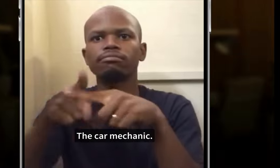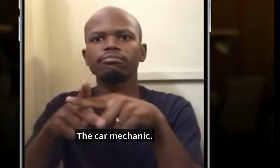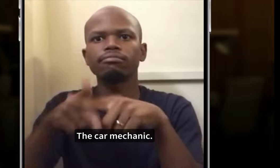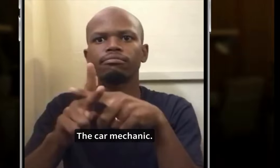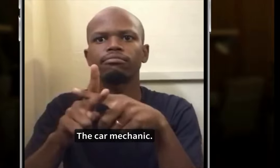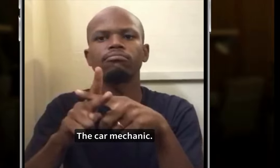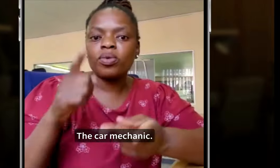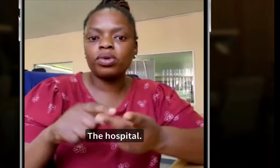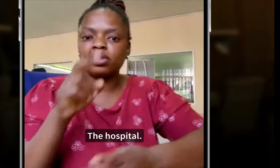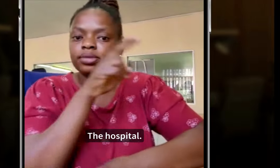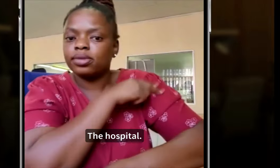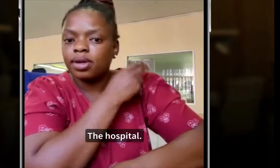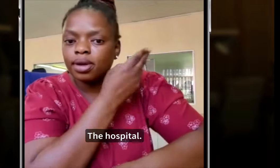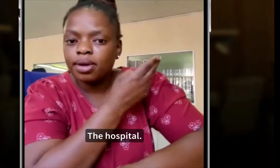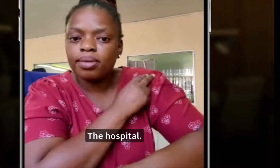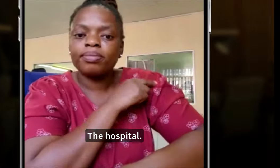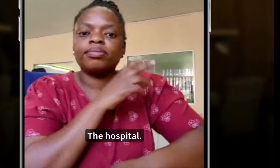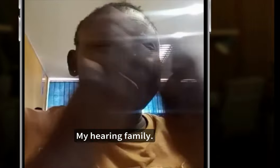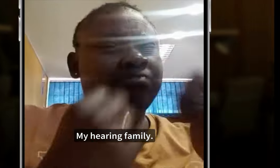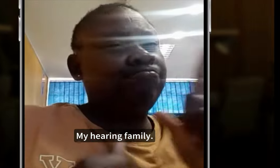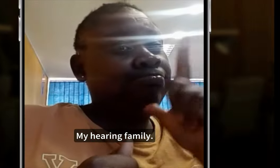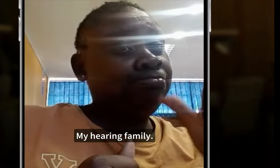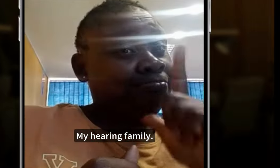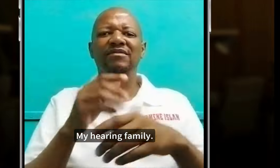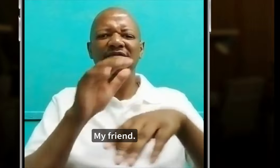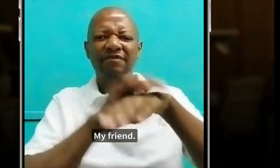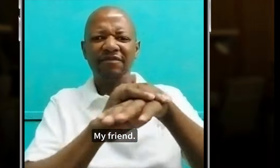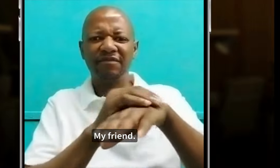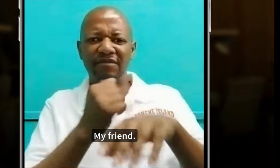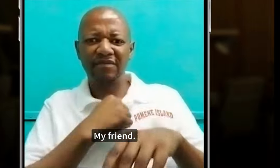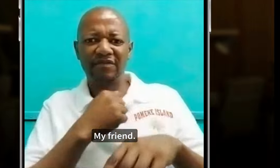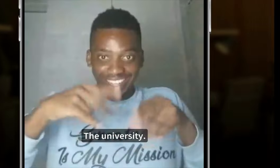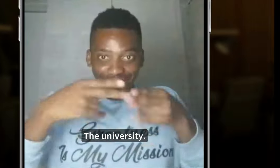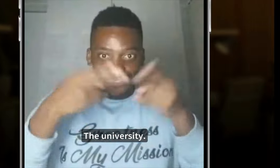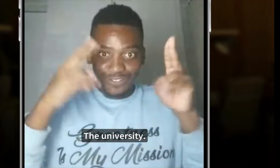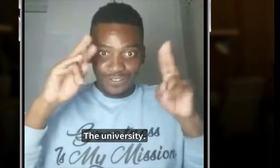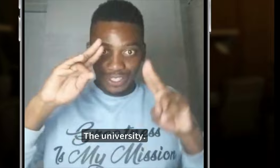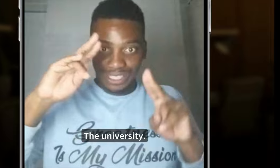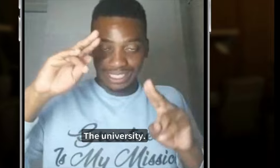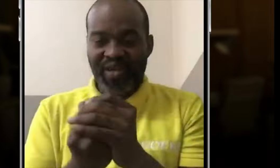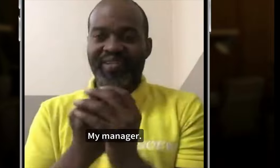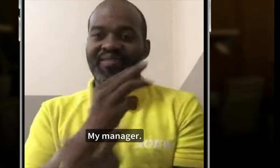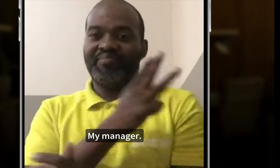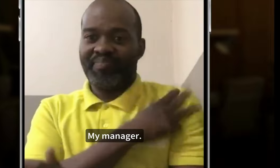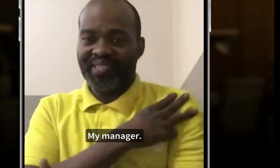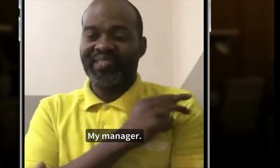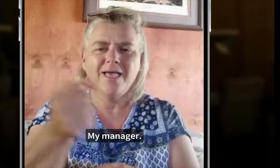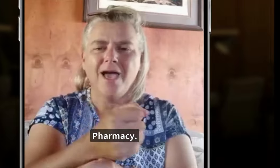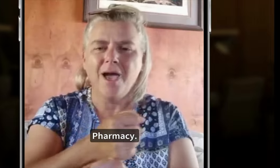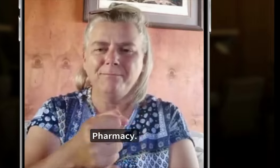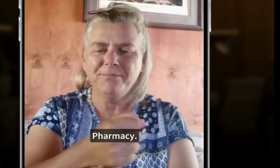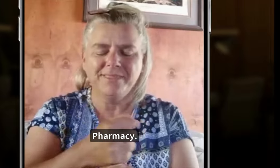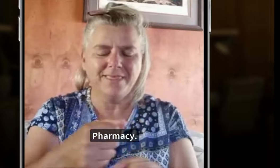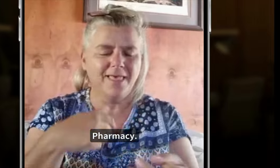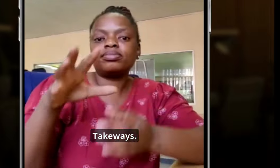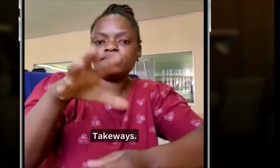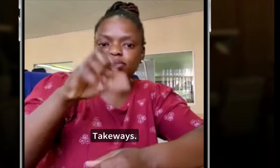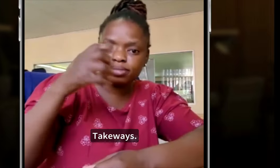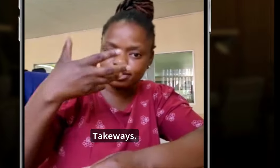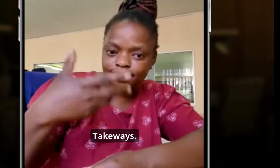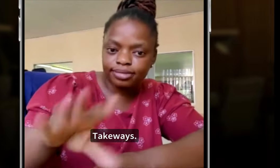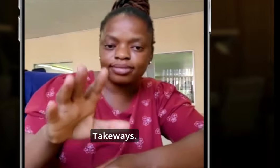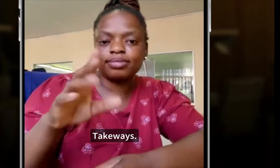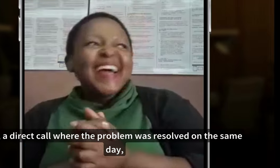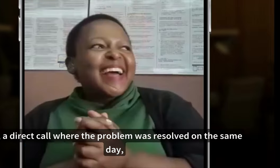The car mechanic, the hospital, my hearing family, my friend at work, my manager,